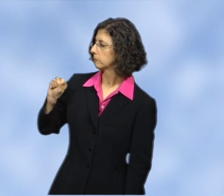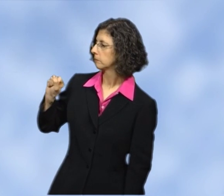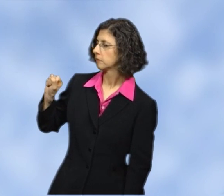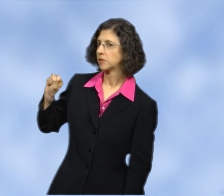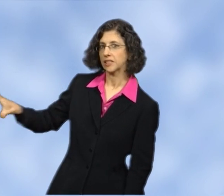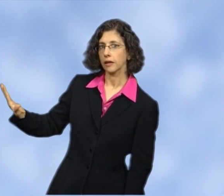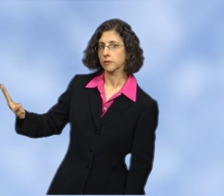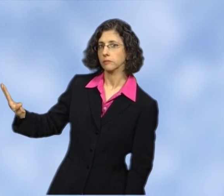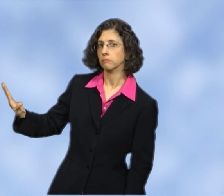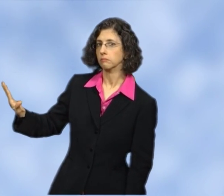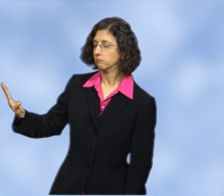surgery.